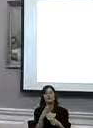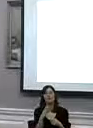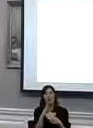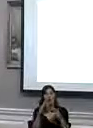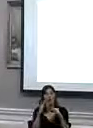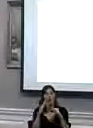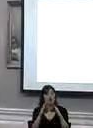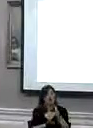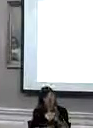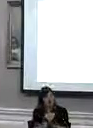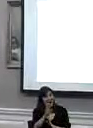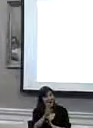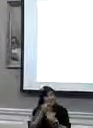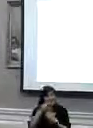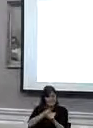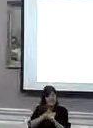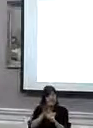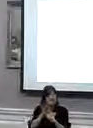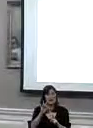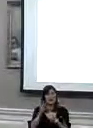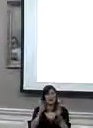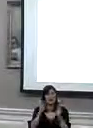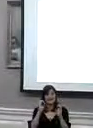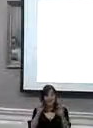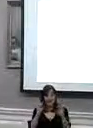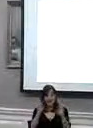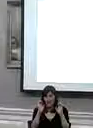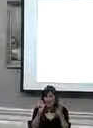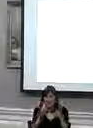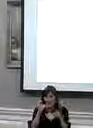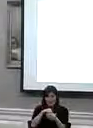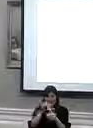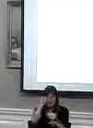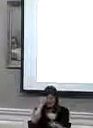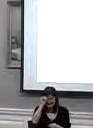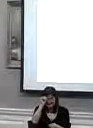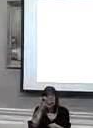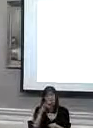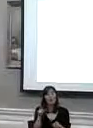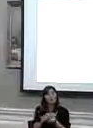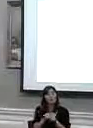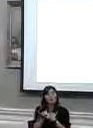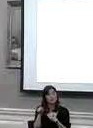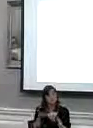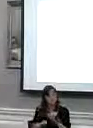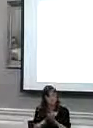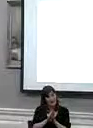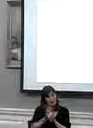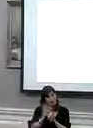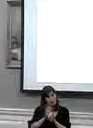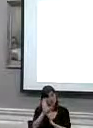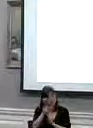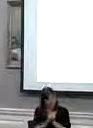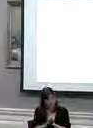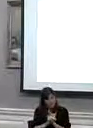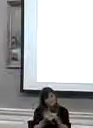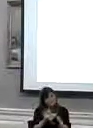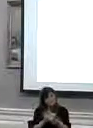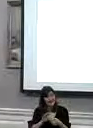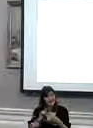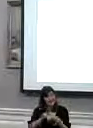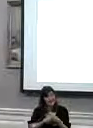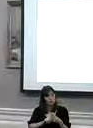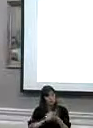Education in India, as well as numerous articles. Dr. Bajaj has also developed a curriculum particularly related to the incorporation of